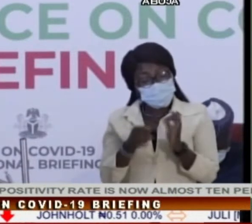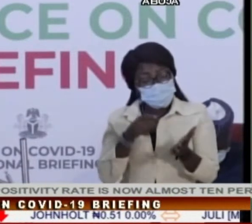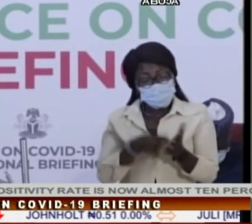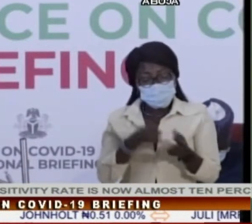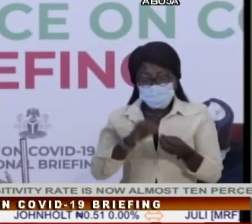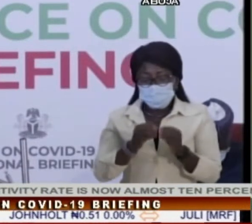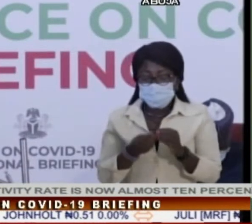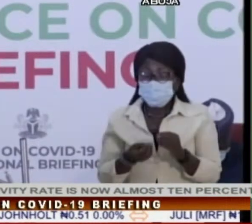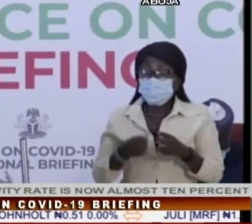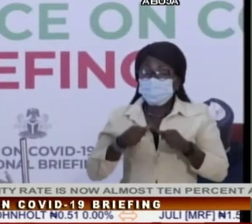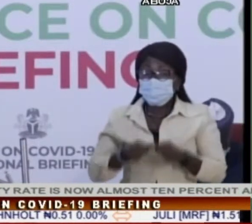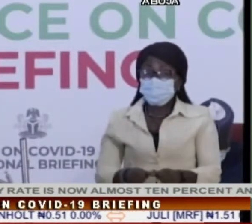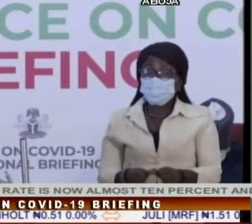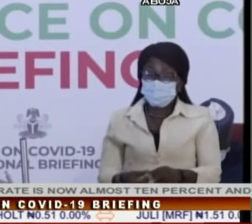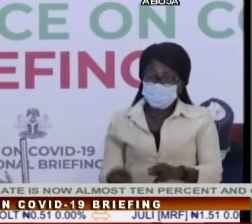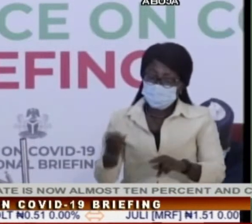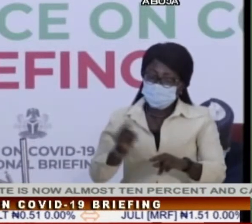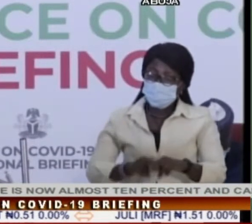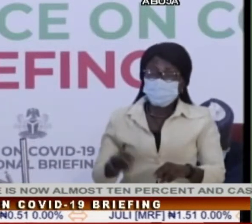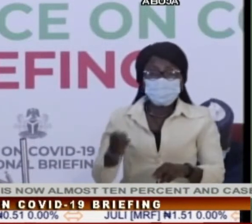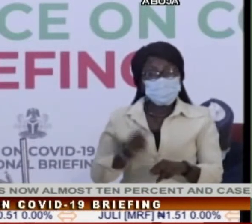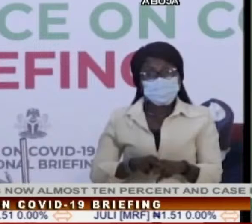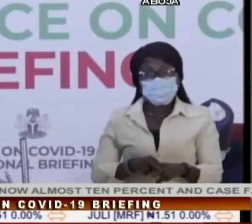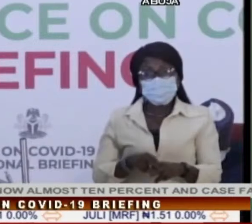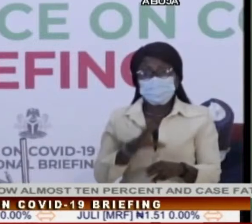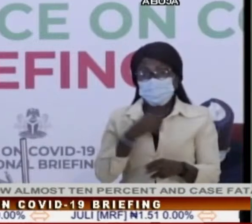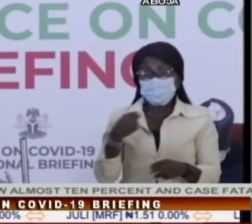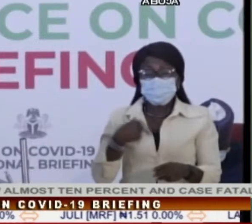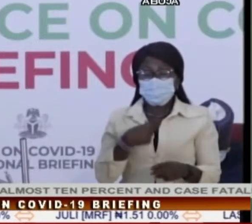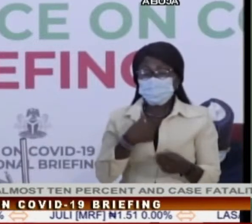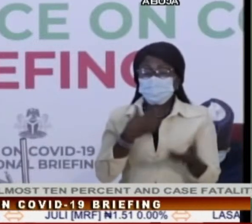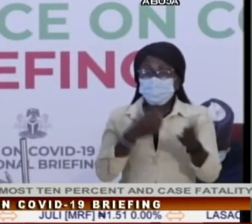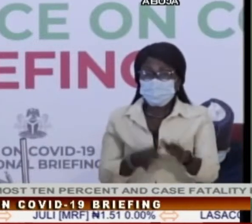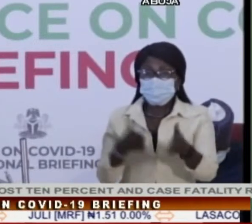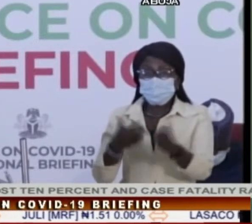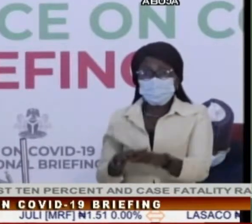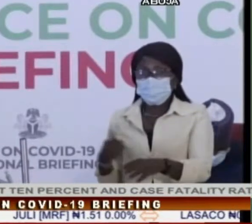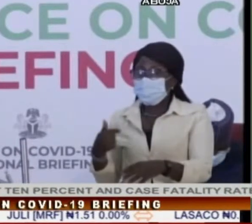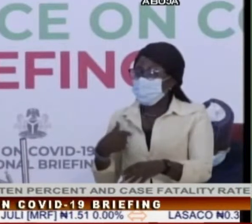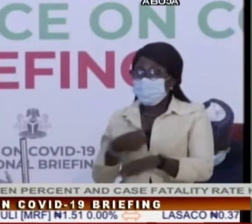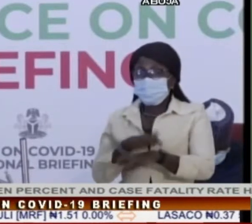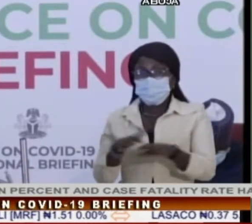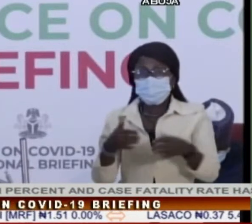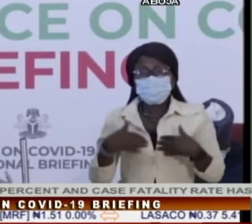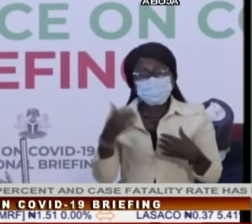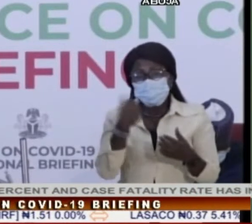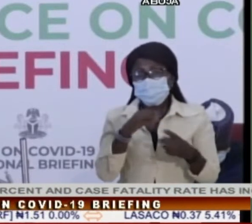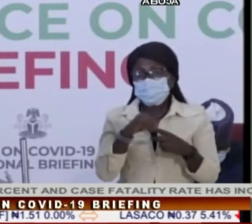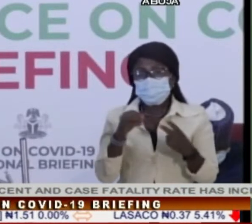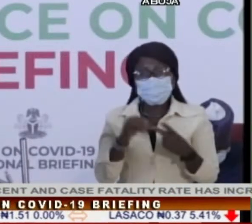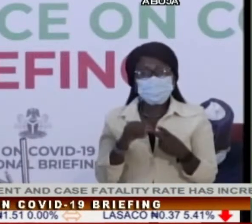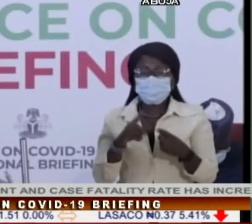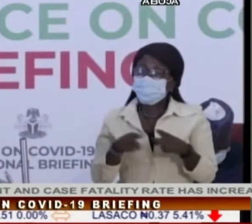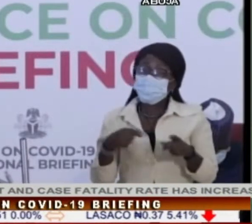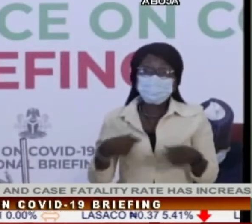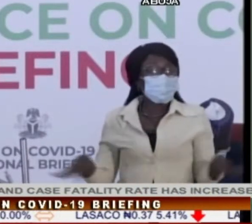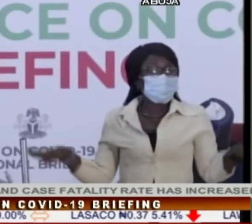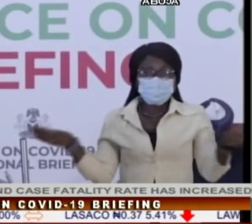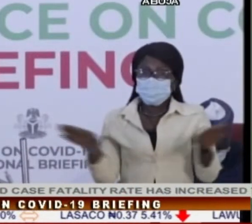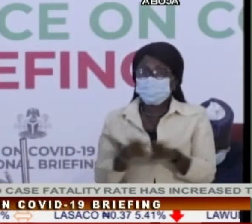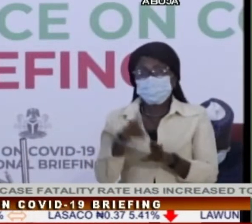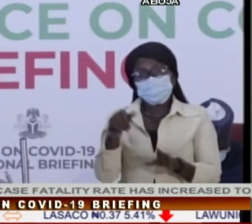having significant deaths, we'll have no option. And if we do not want to lock down, now is the